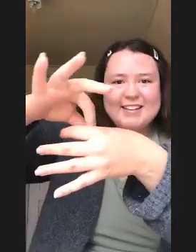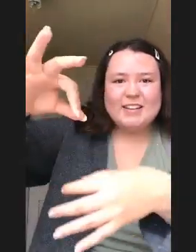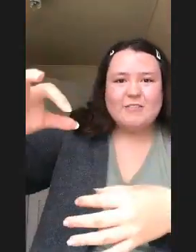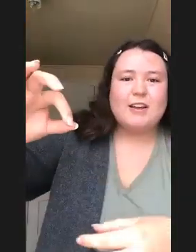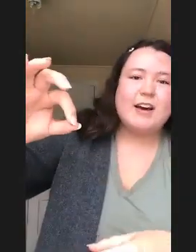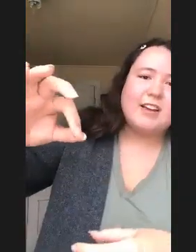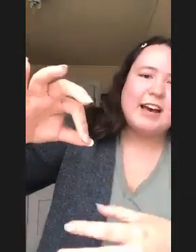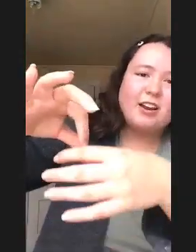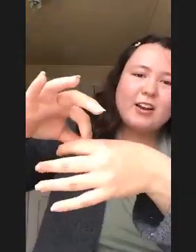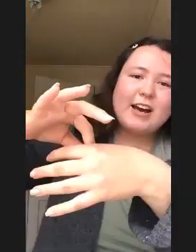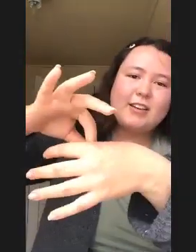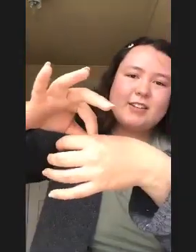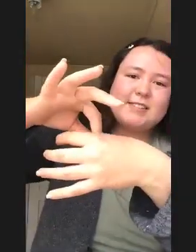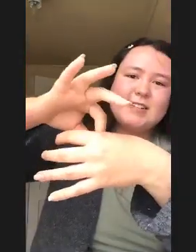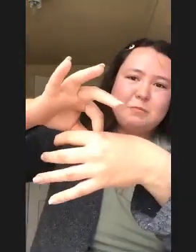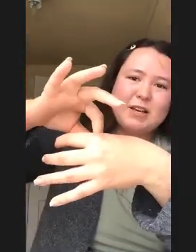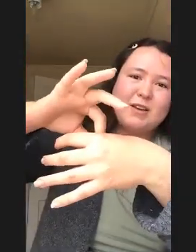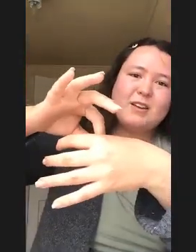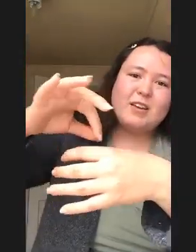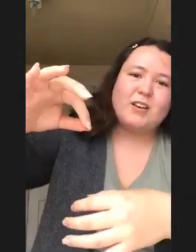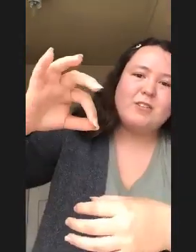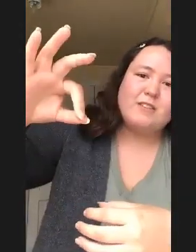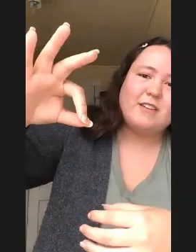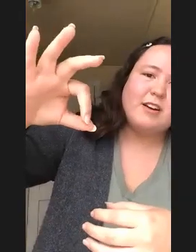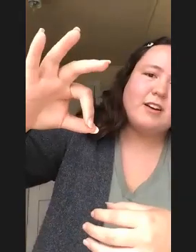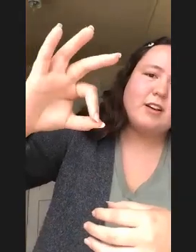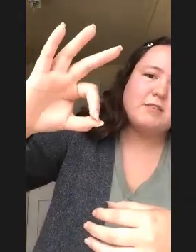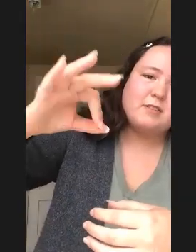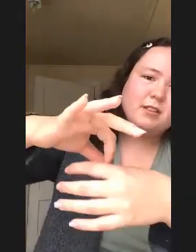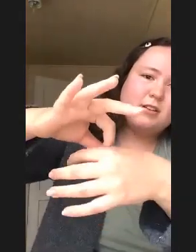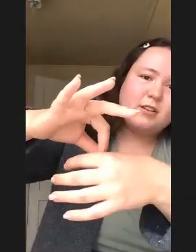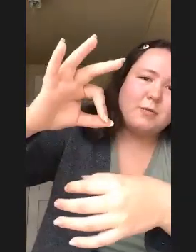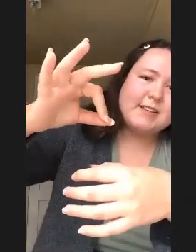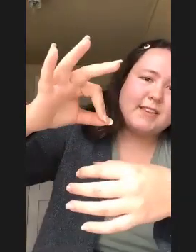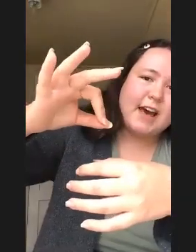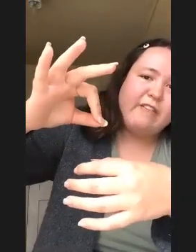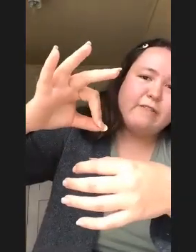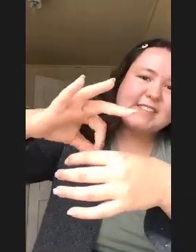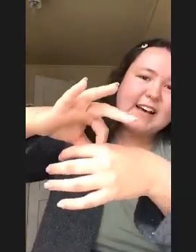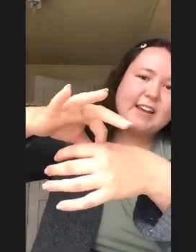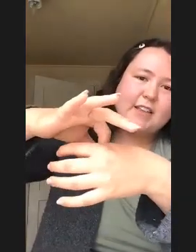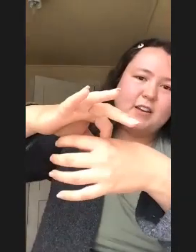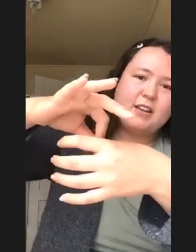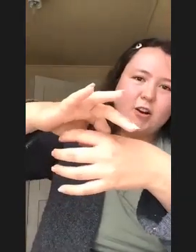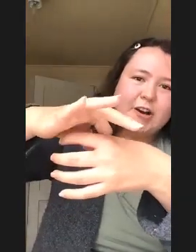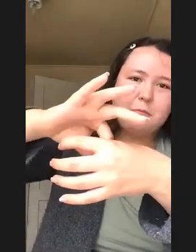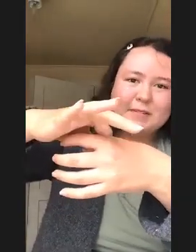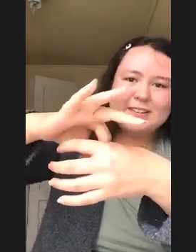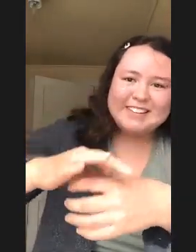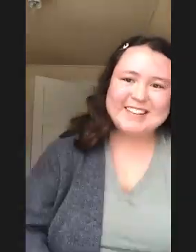You would you're kind of like stooping, with your finger. You would almost like the F sign and then in your cup